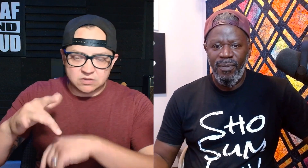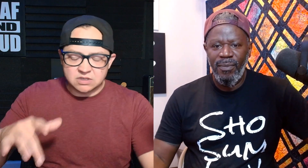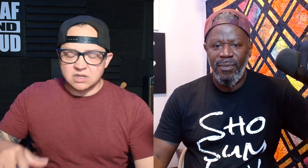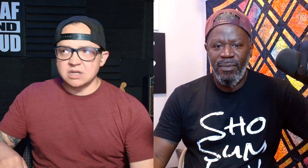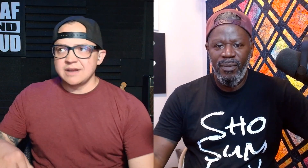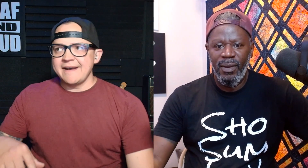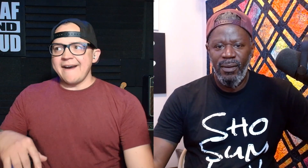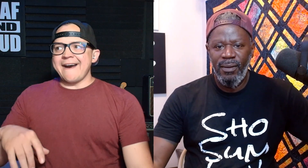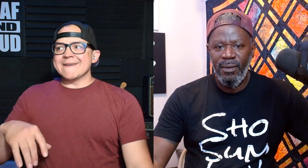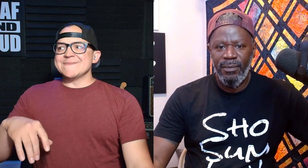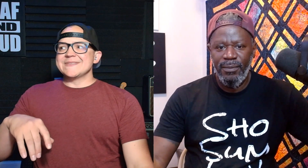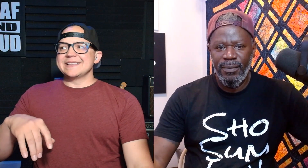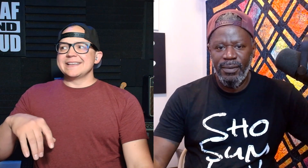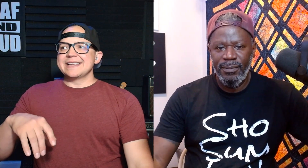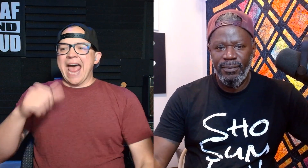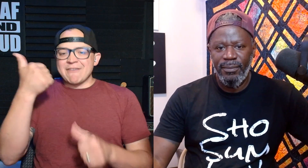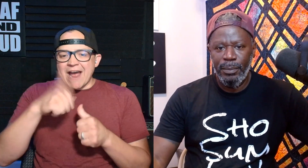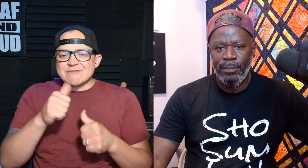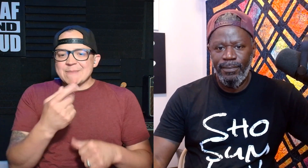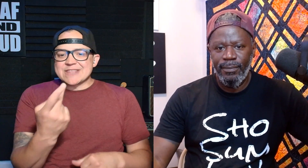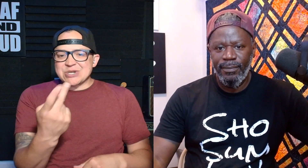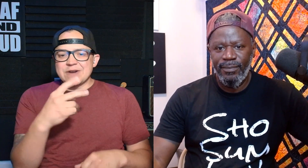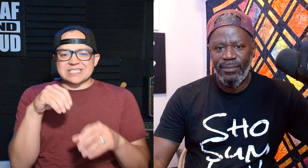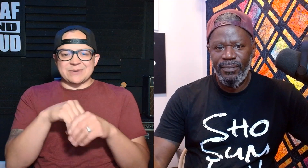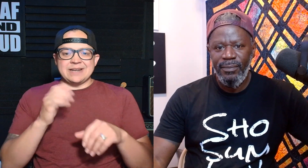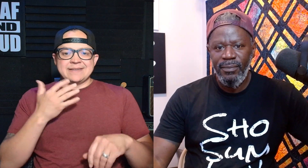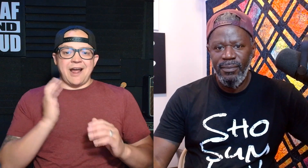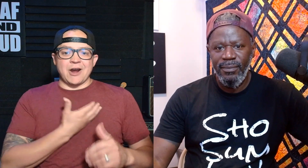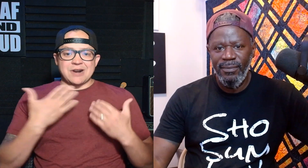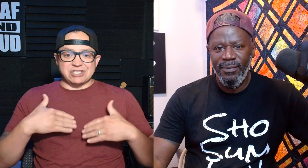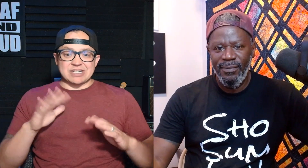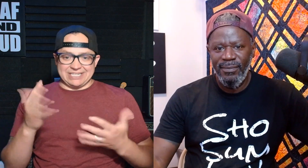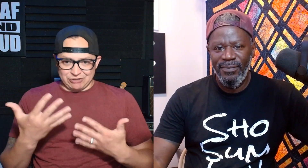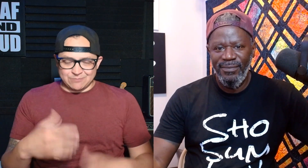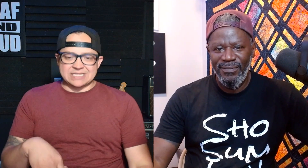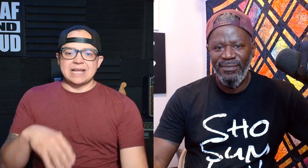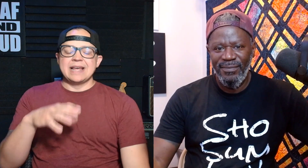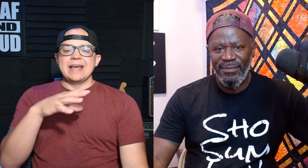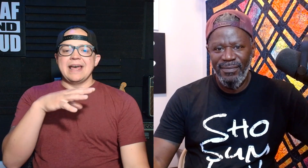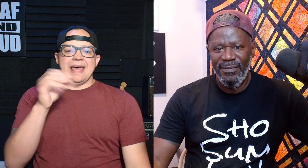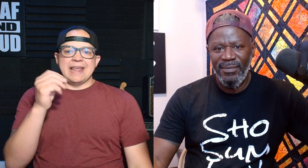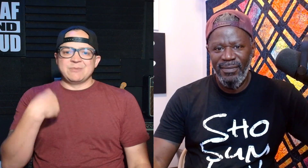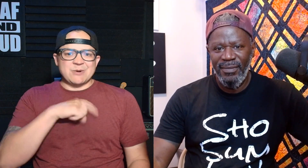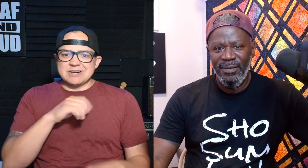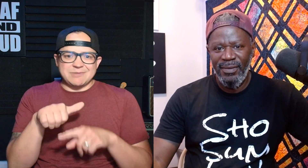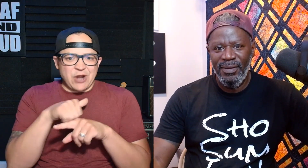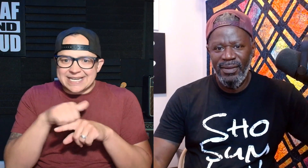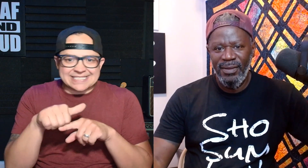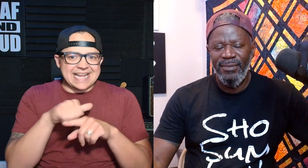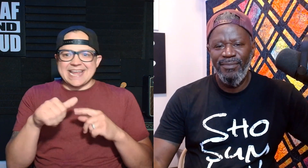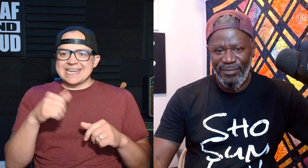available. I remember the two of us were in our dressing rooms and we